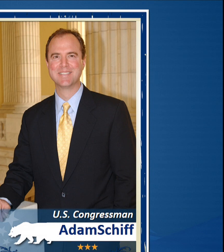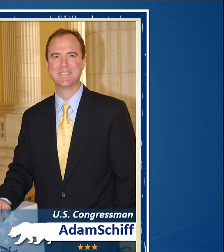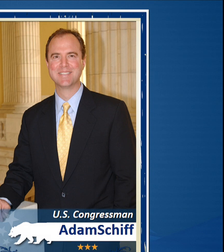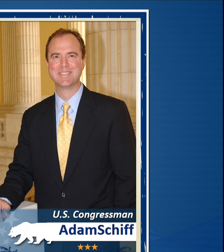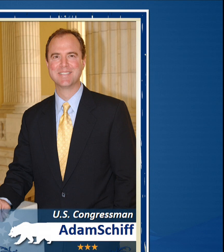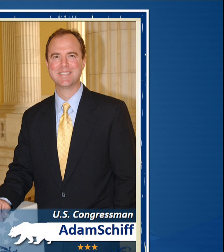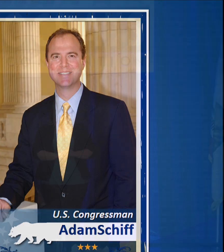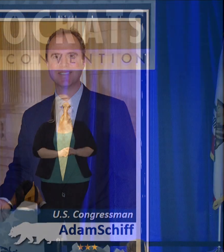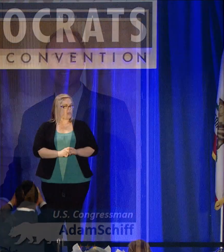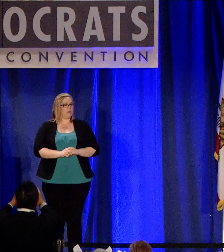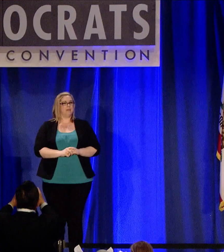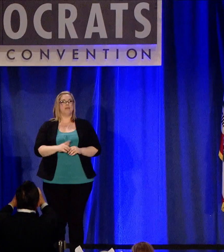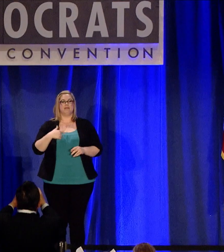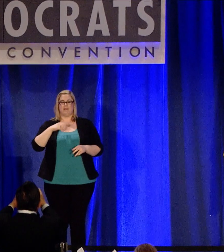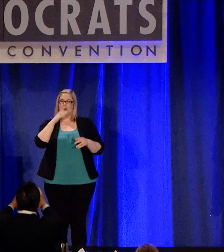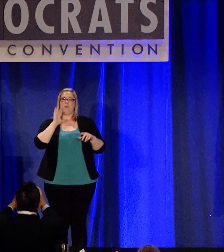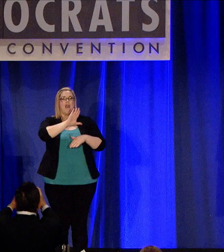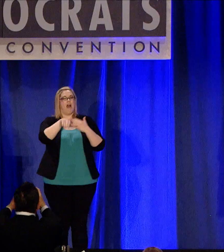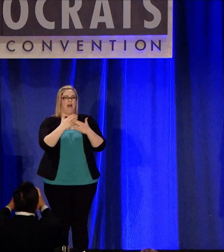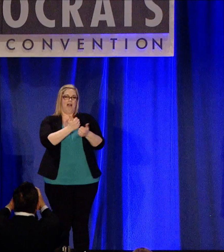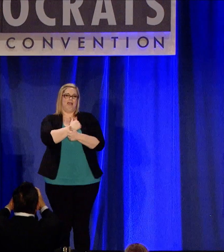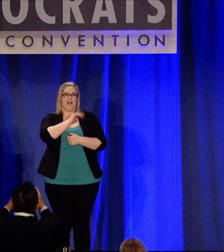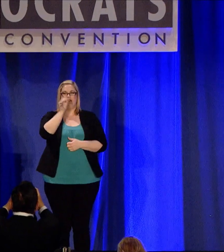And we all love John Burton.